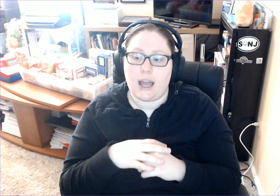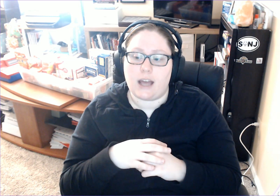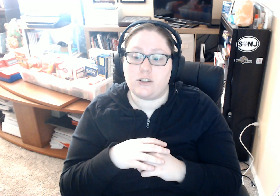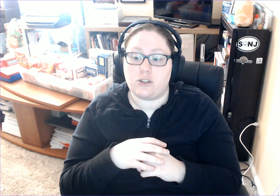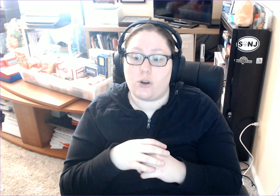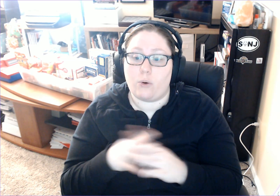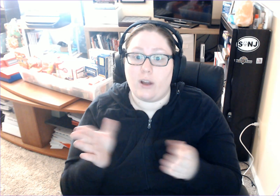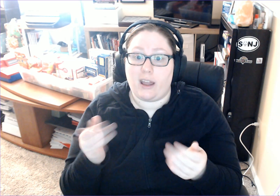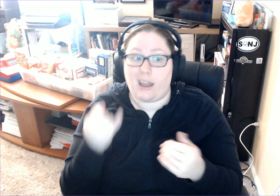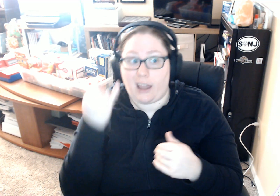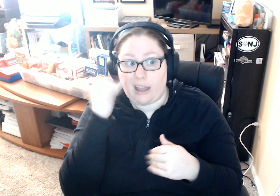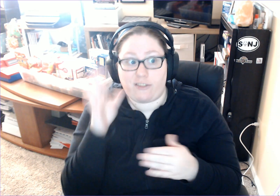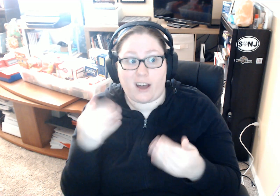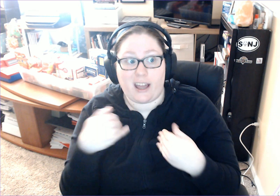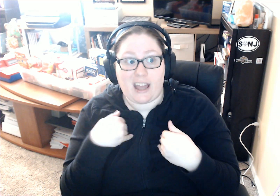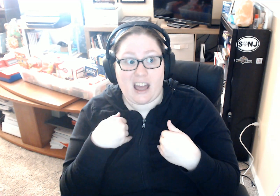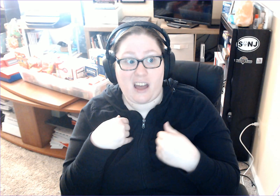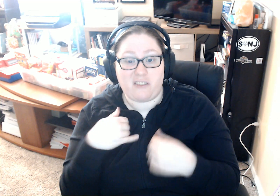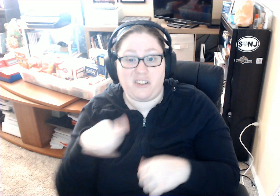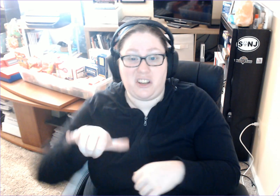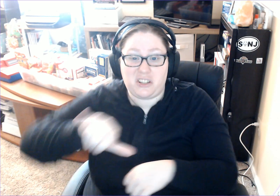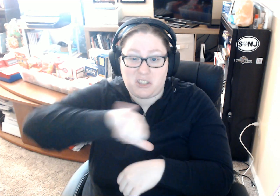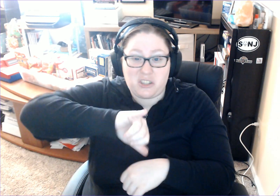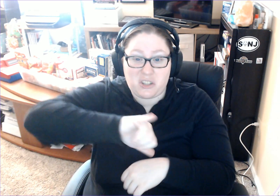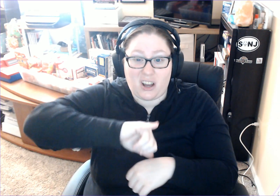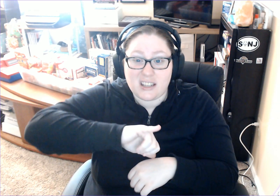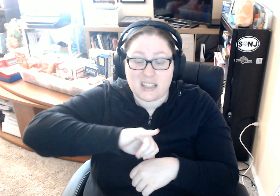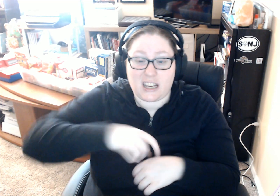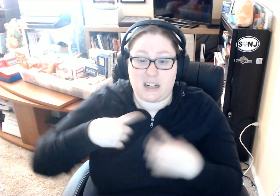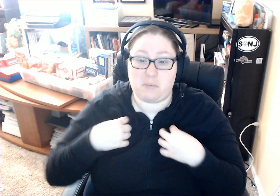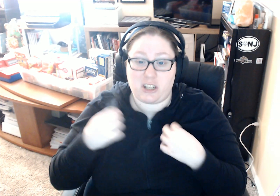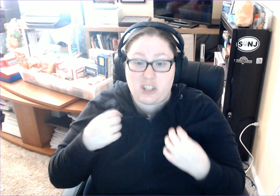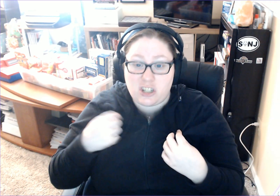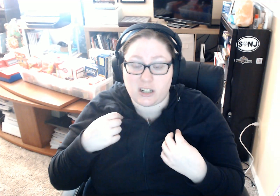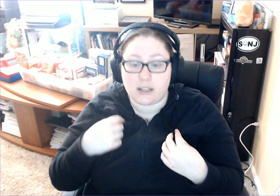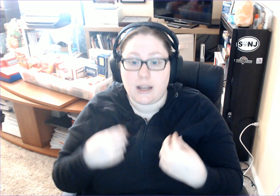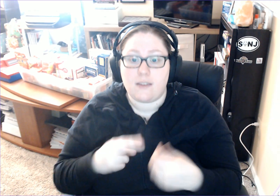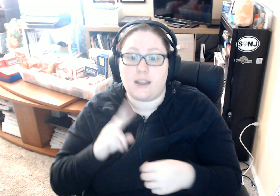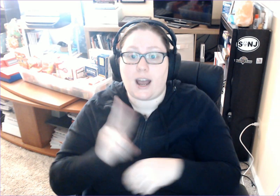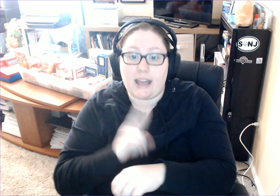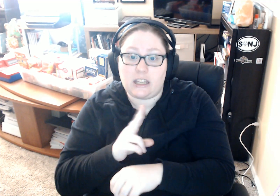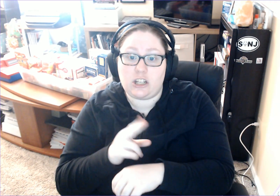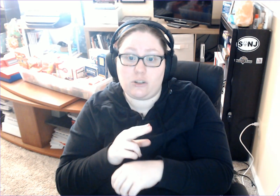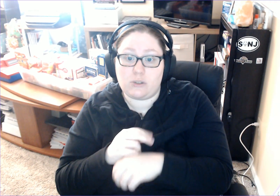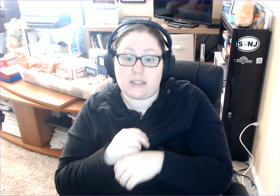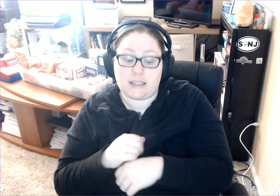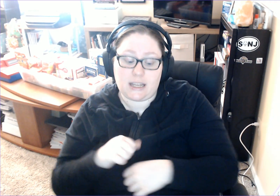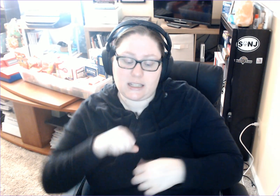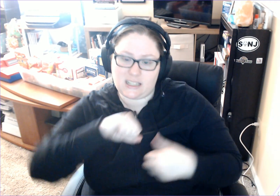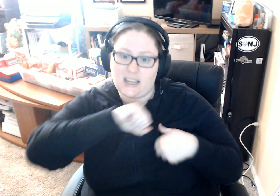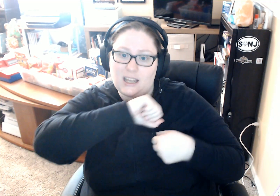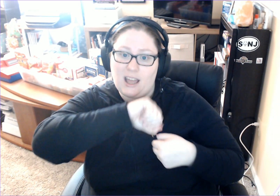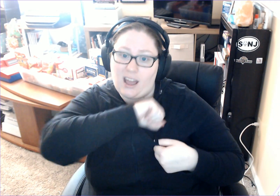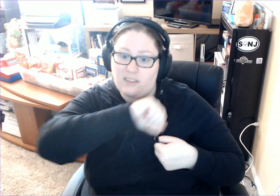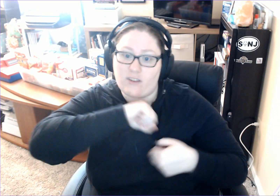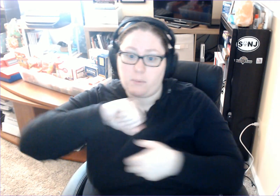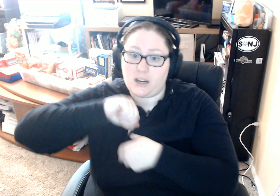so if I have a sauce stain on my shirt, then I can use the stain stick and rub it on